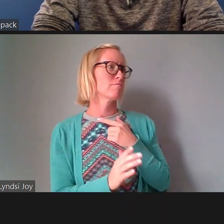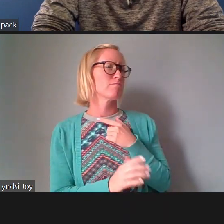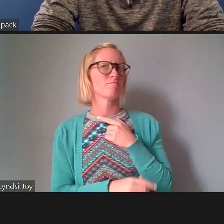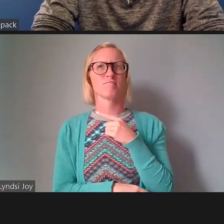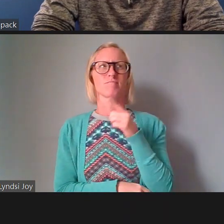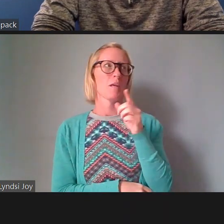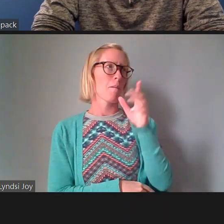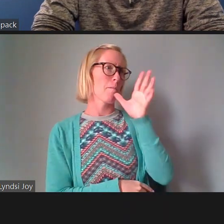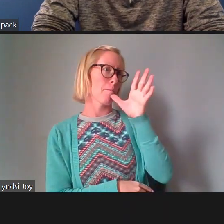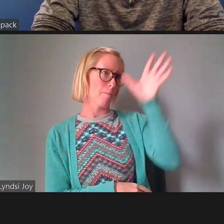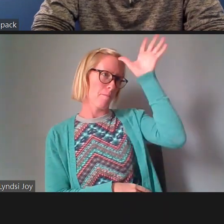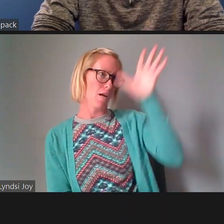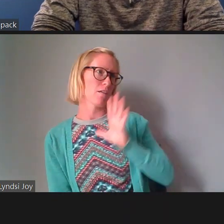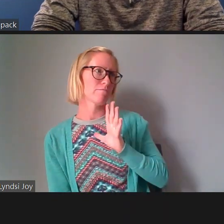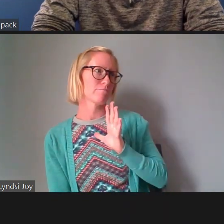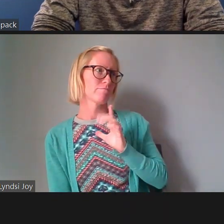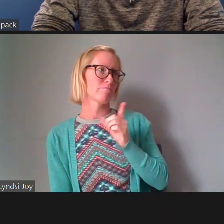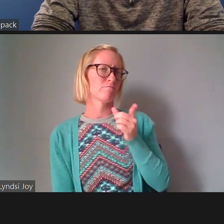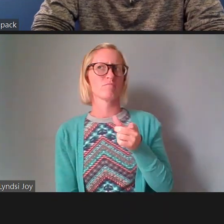head. Animals.